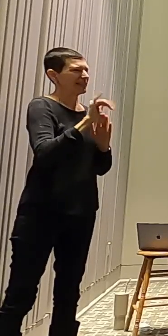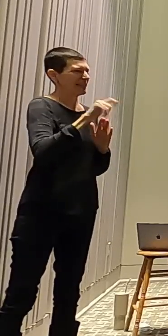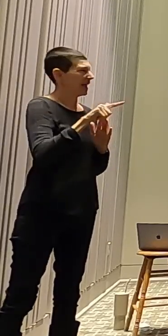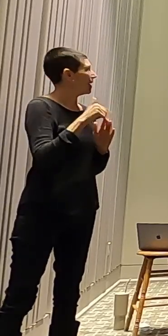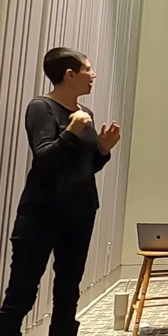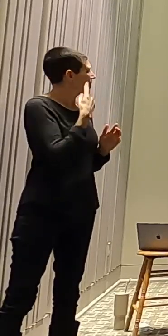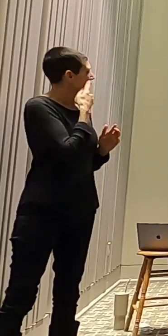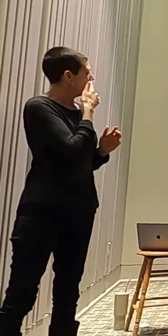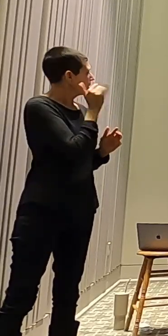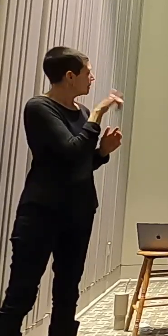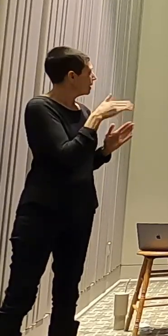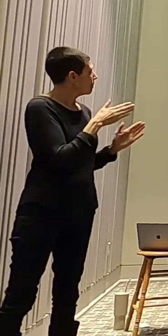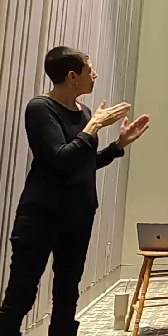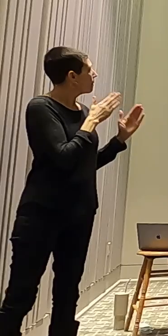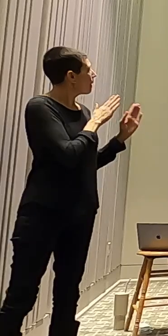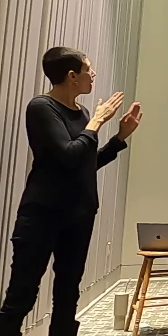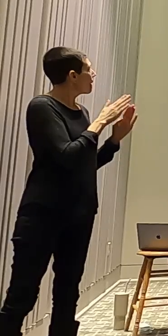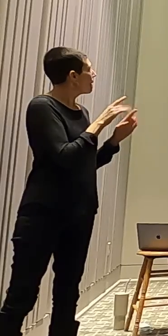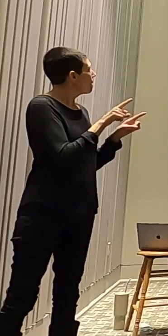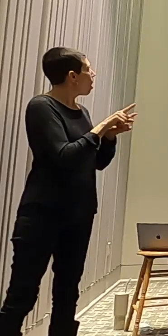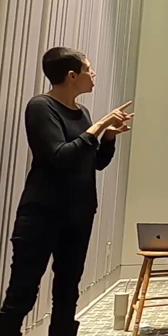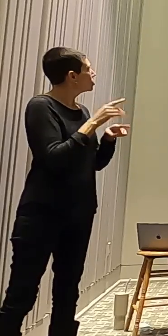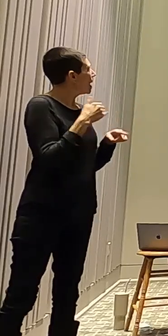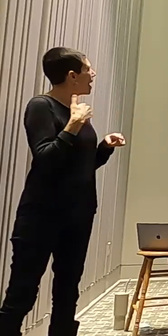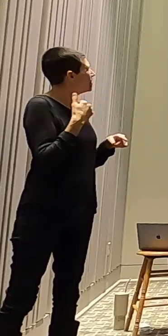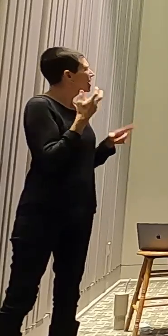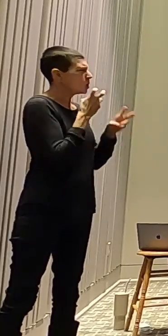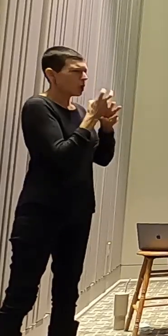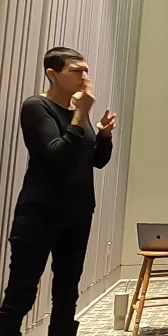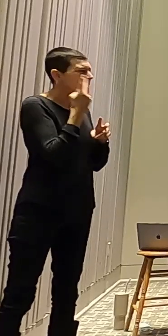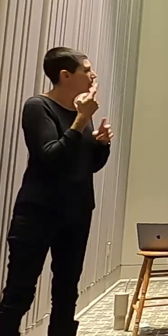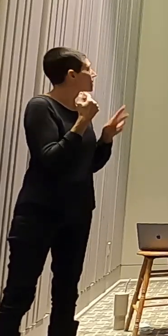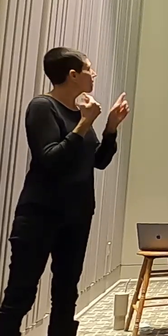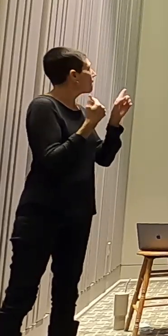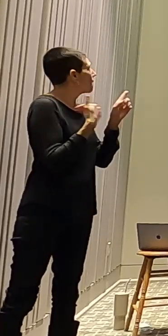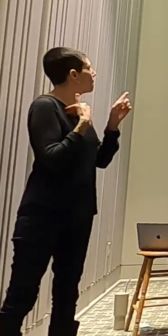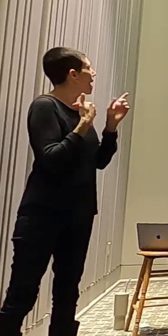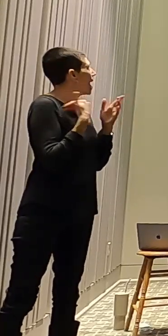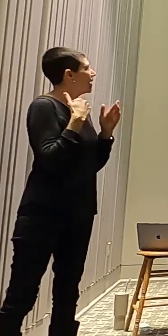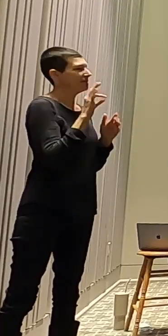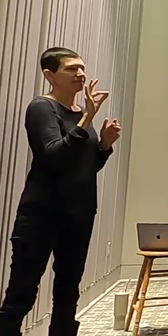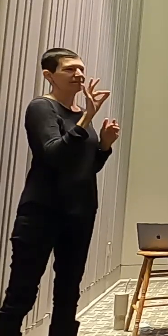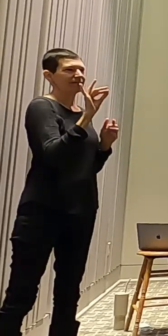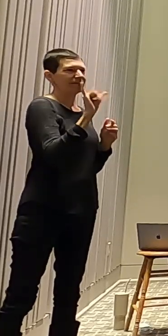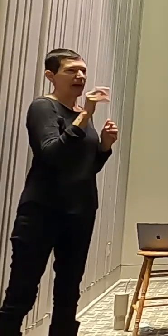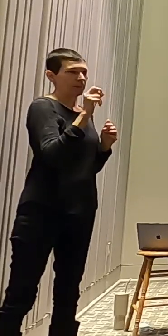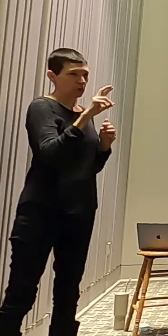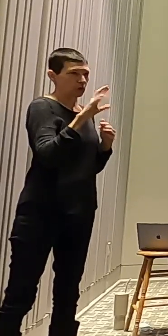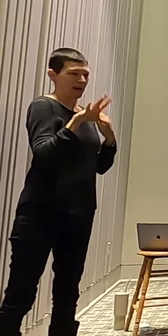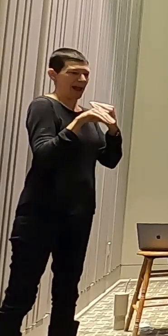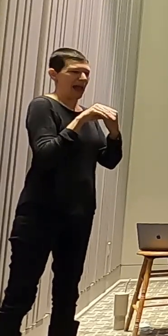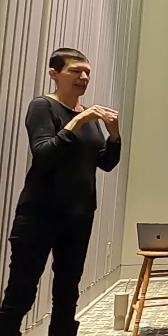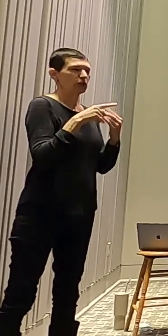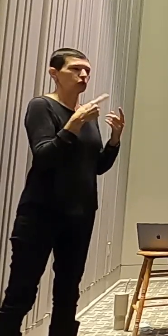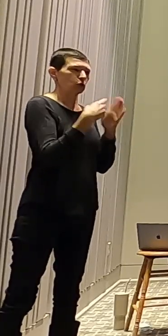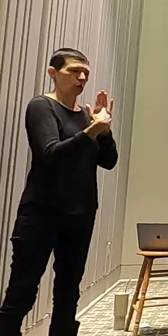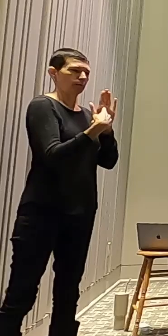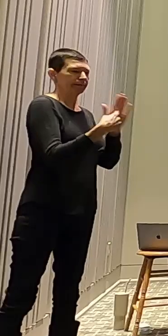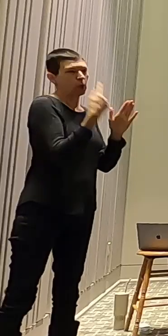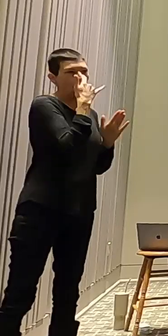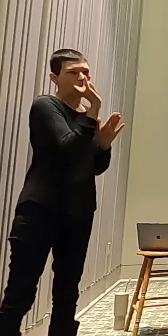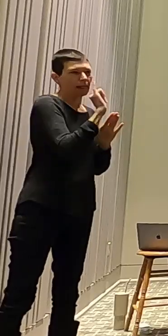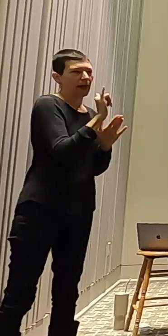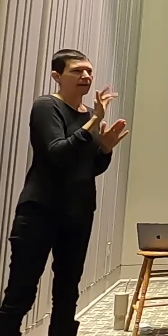like that. And then there's also been fiber. It's a little hard to see, but that's been added to mimic the fur of a